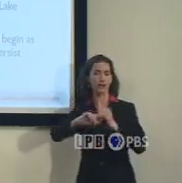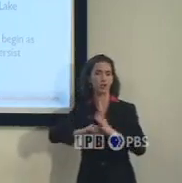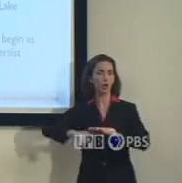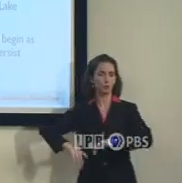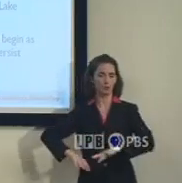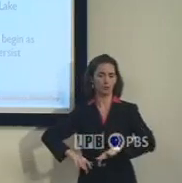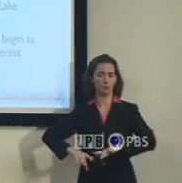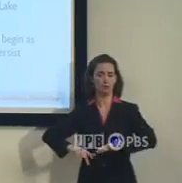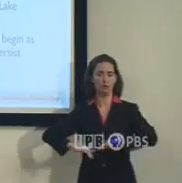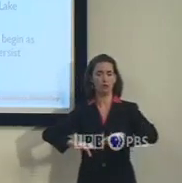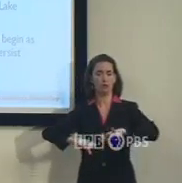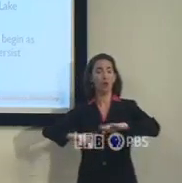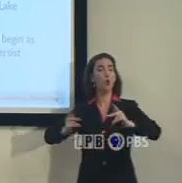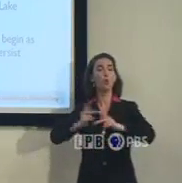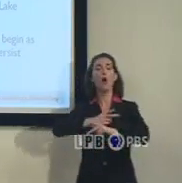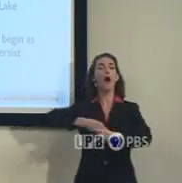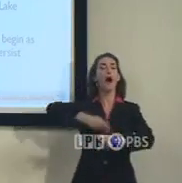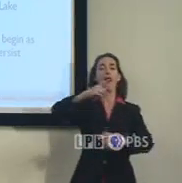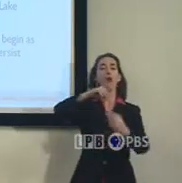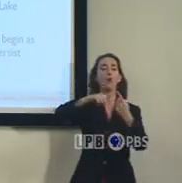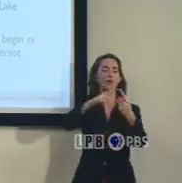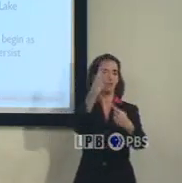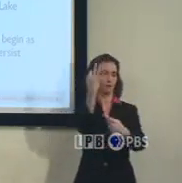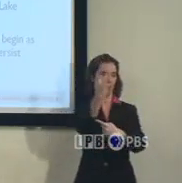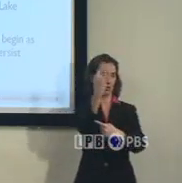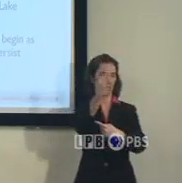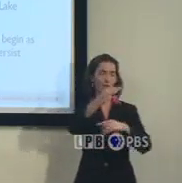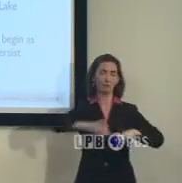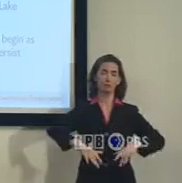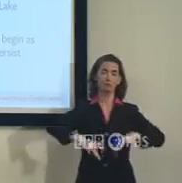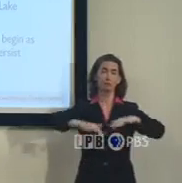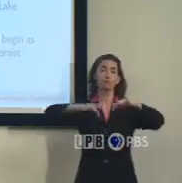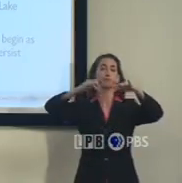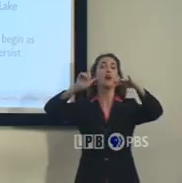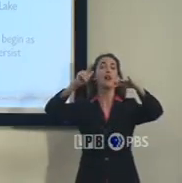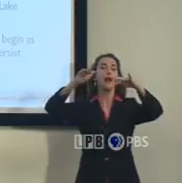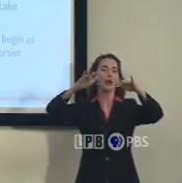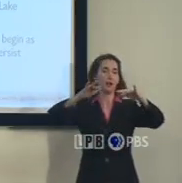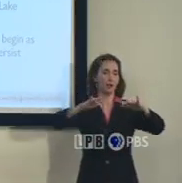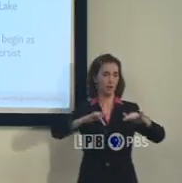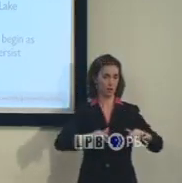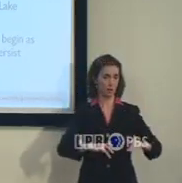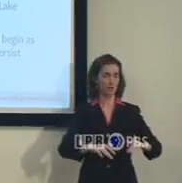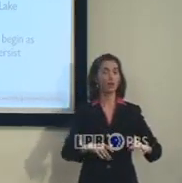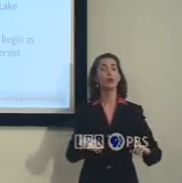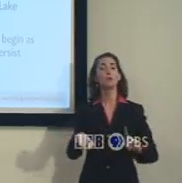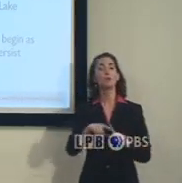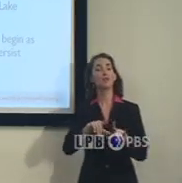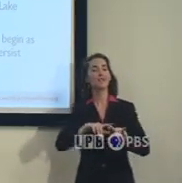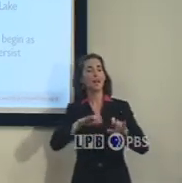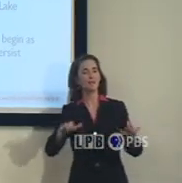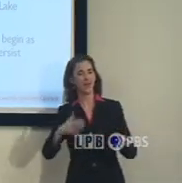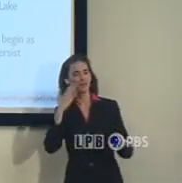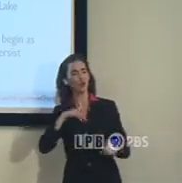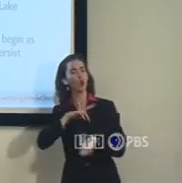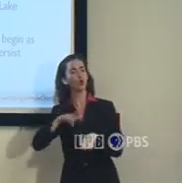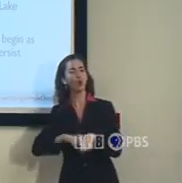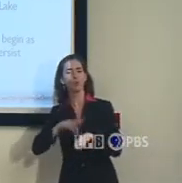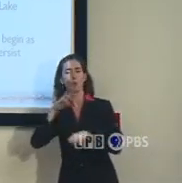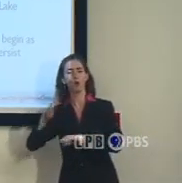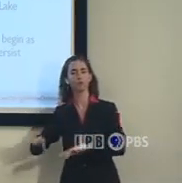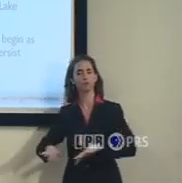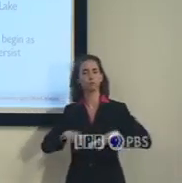Friday. And then understand during that time frame, as you get through high tide, it may be just a little bit higher than that with that extra